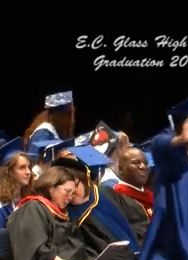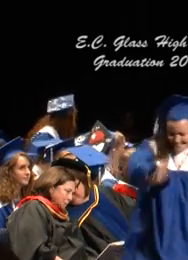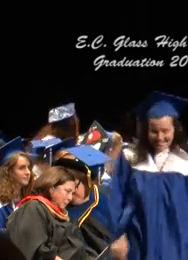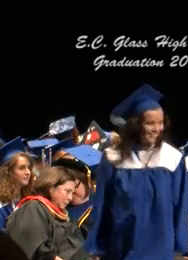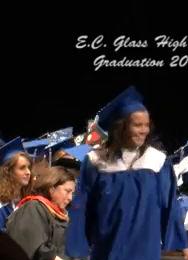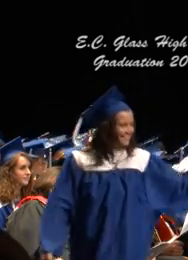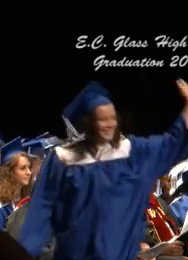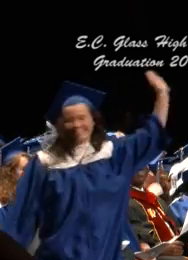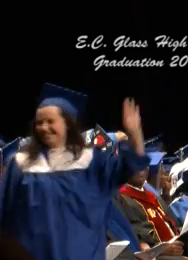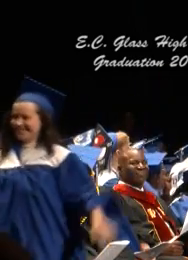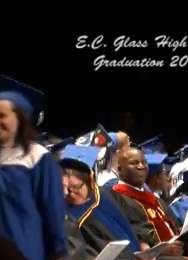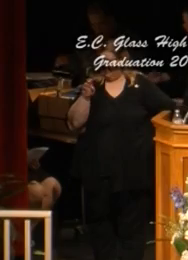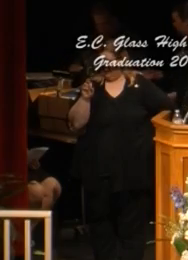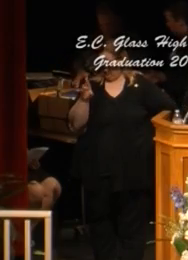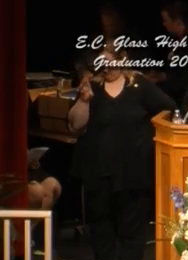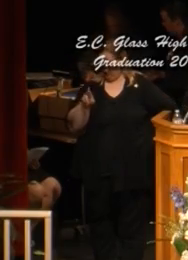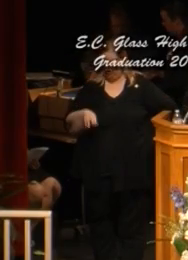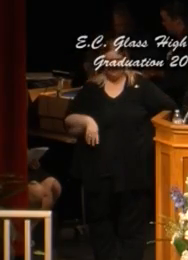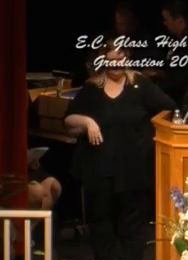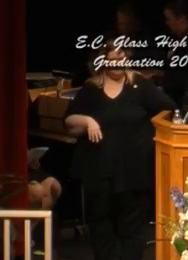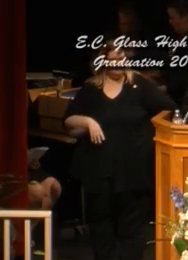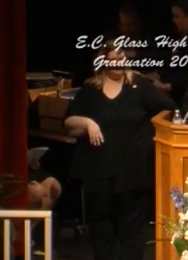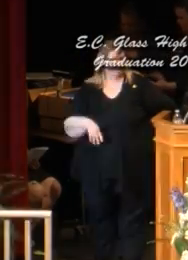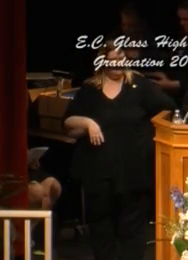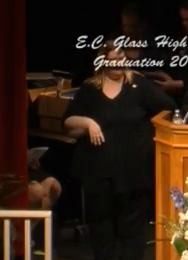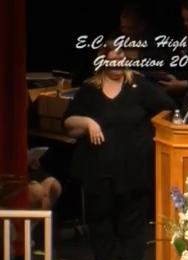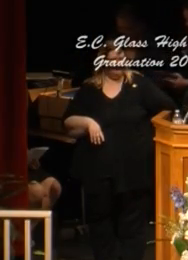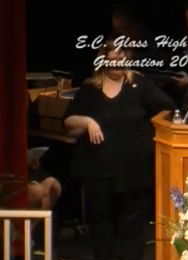Michael Dale Fleener,